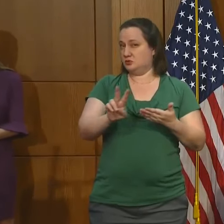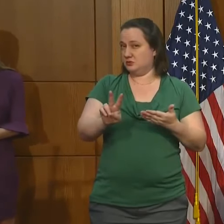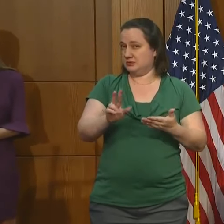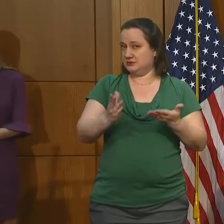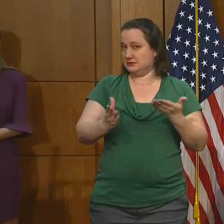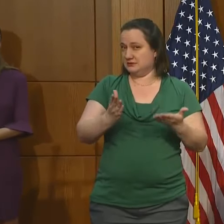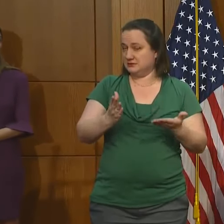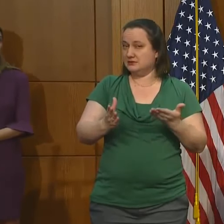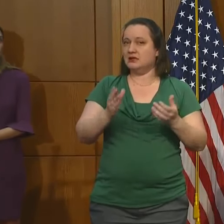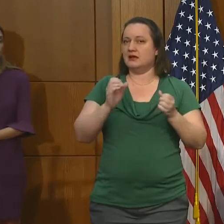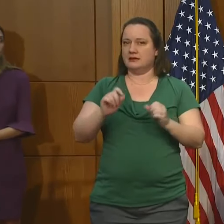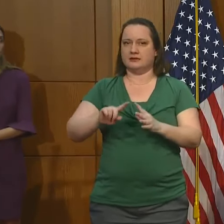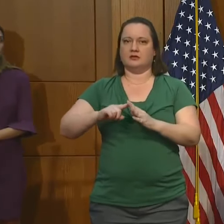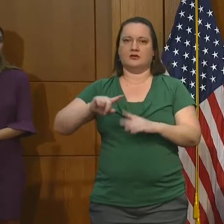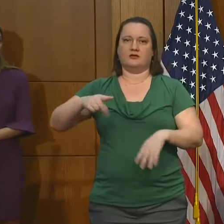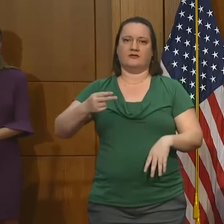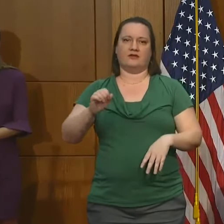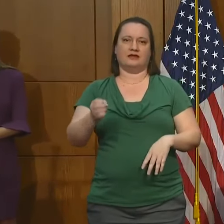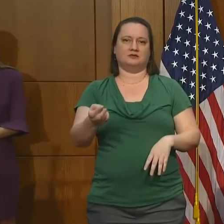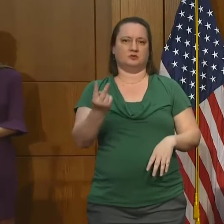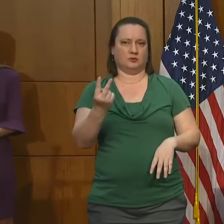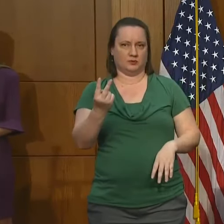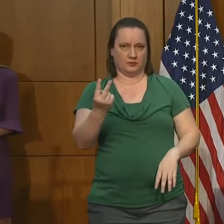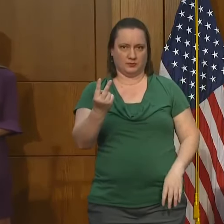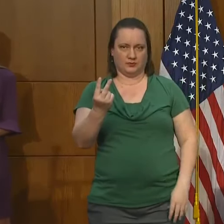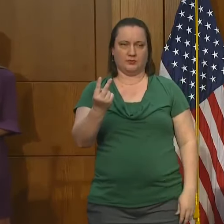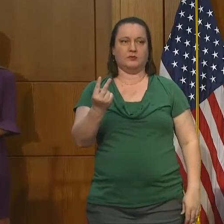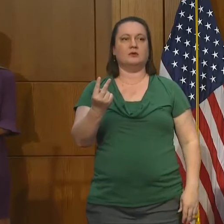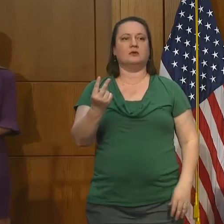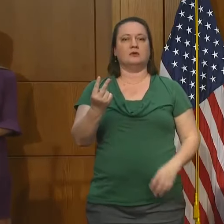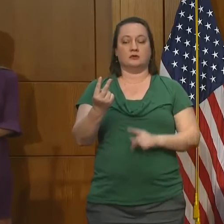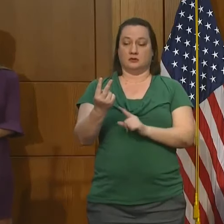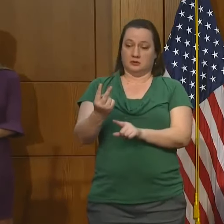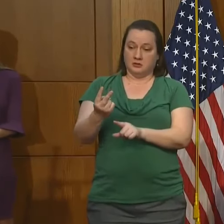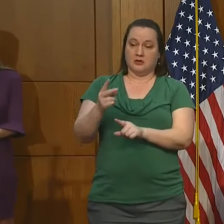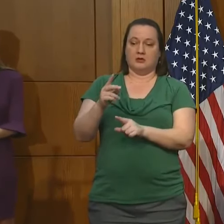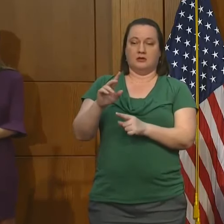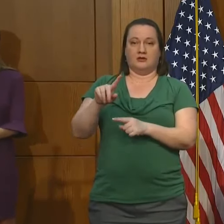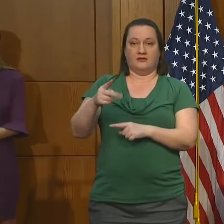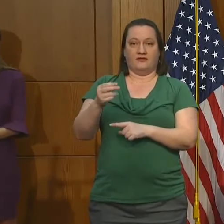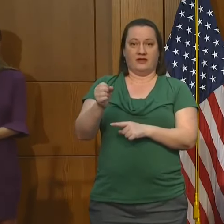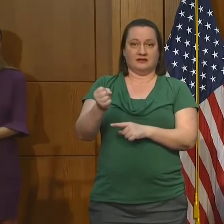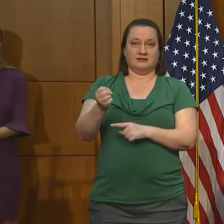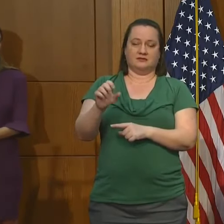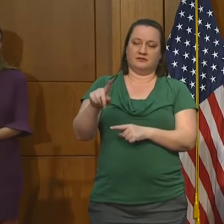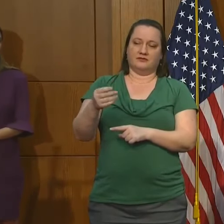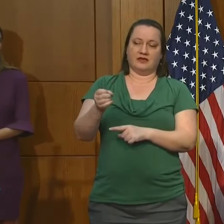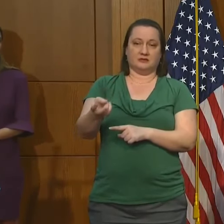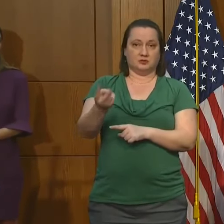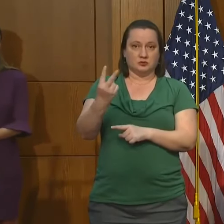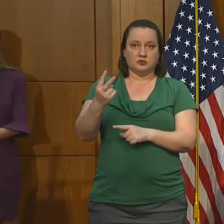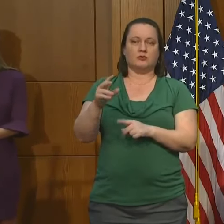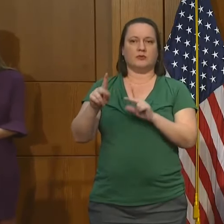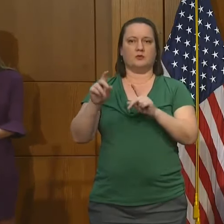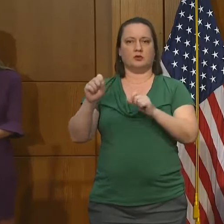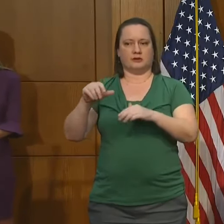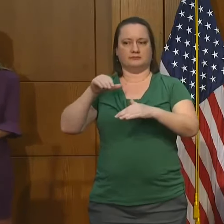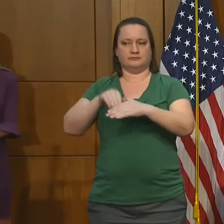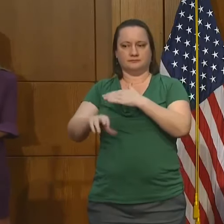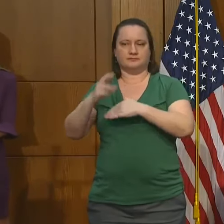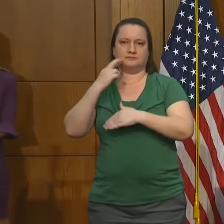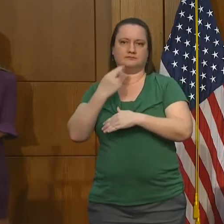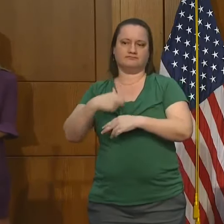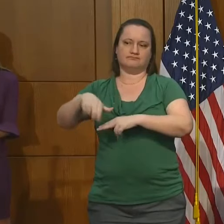to go into phase 2, and then that would allow individuals to come into restaurants, dine in, again probably